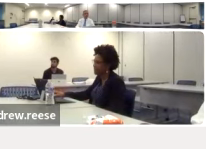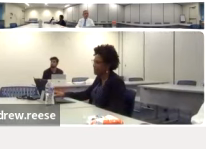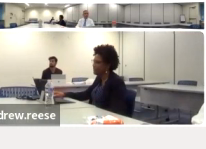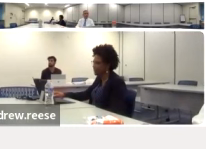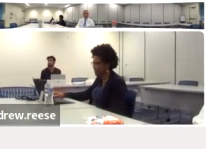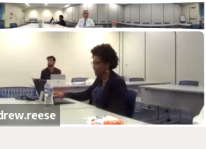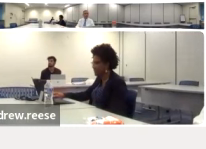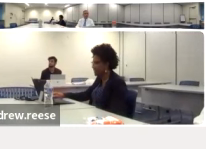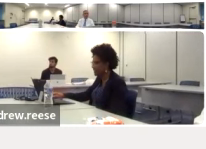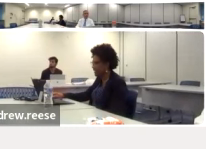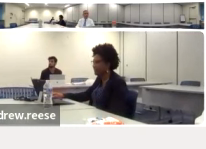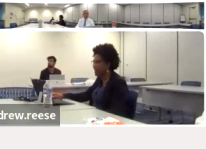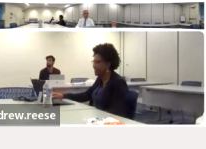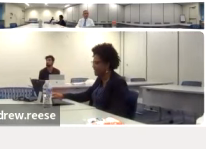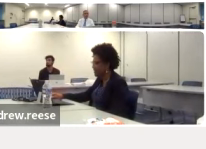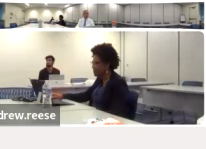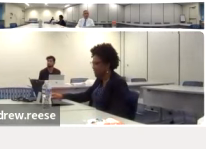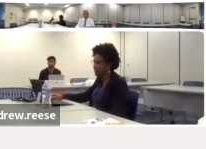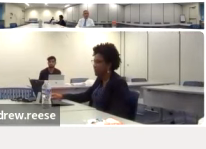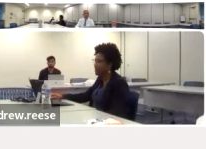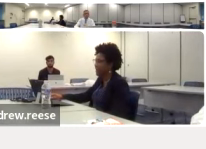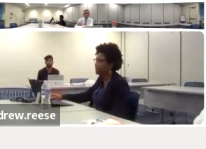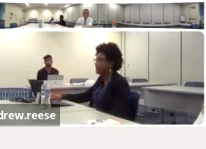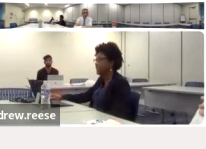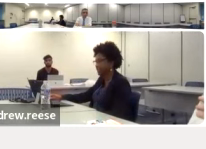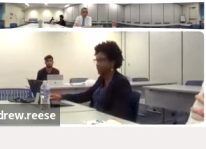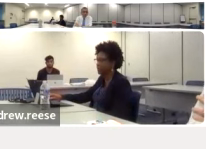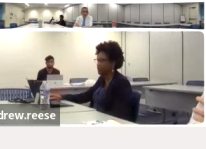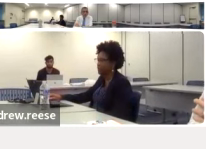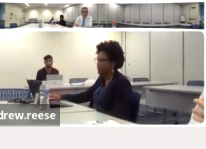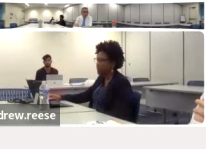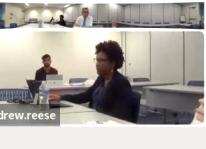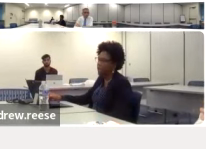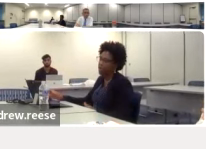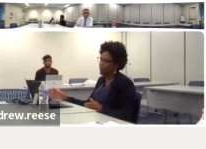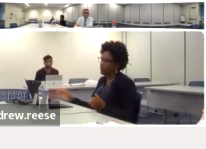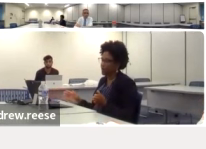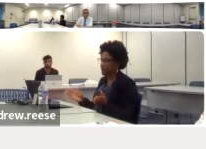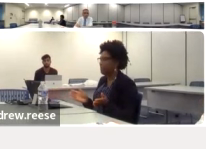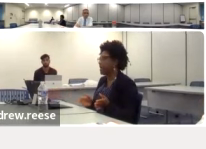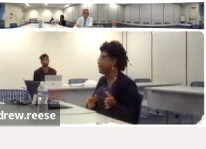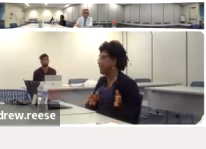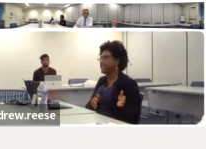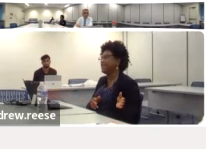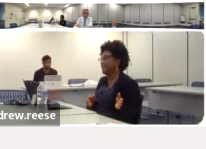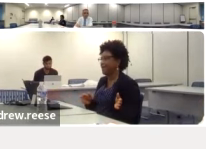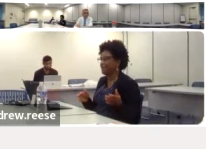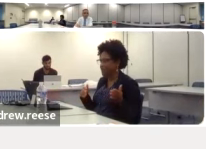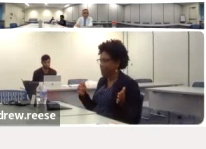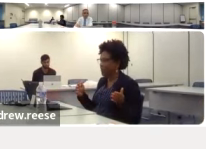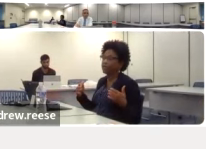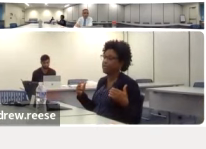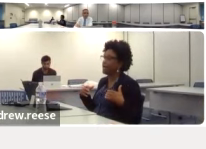intermittent due to significant behavioral health issues. So now, on the part of the